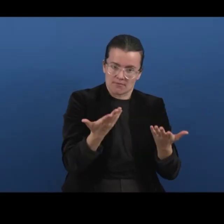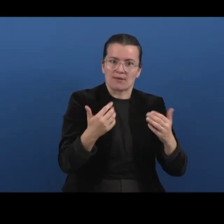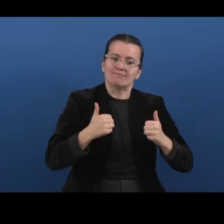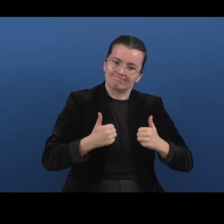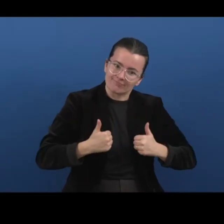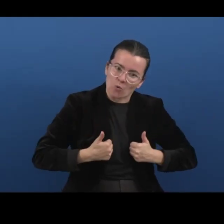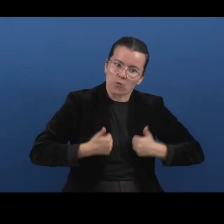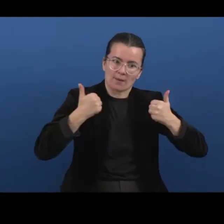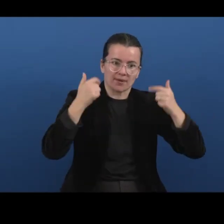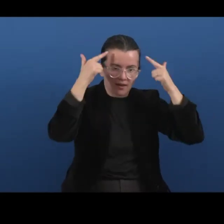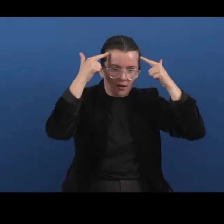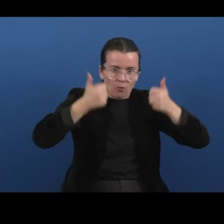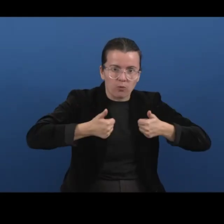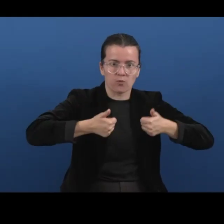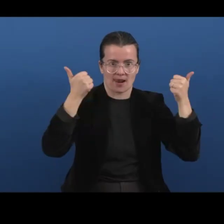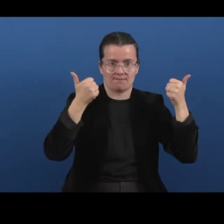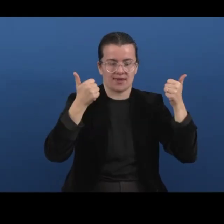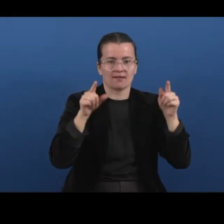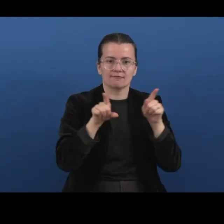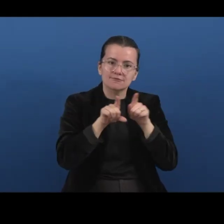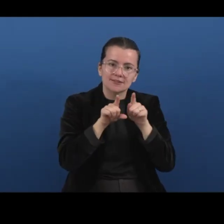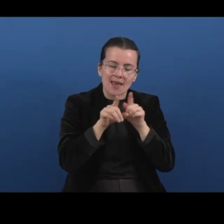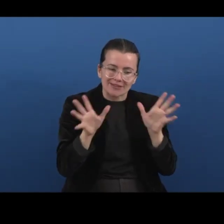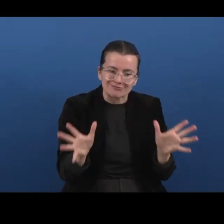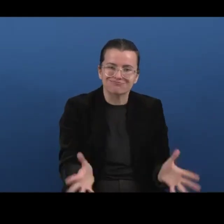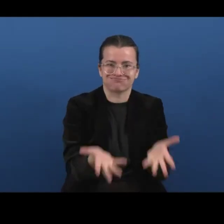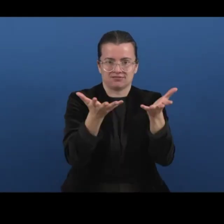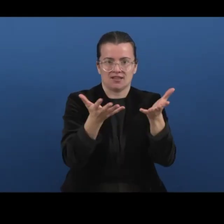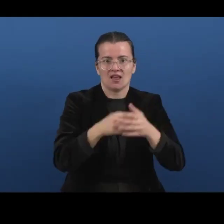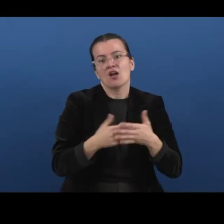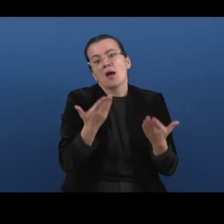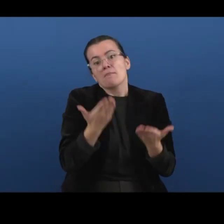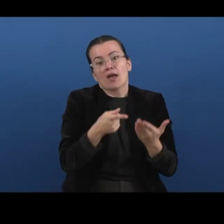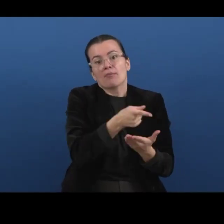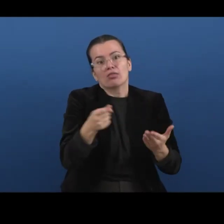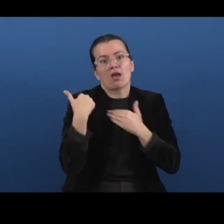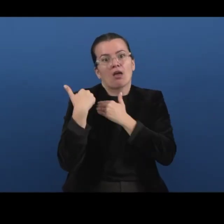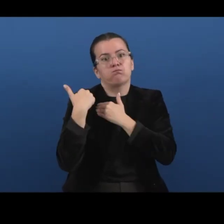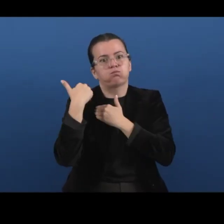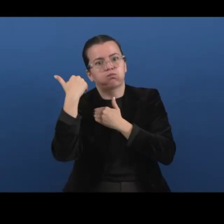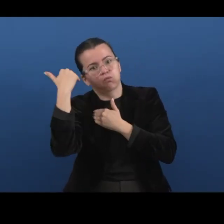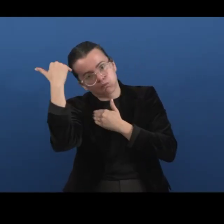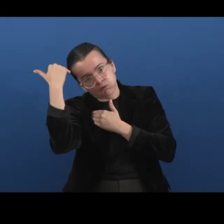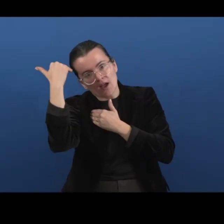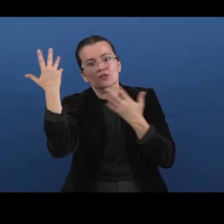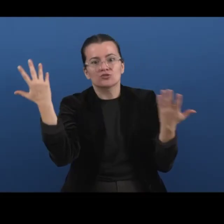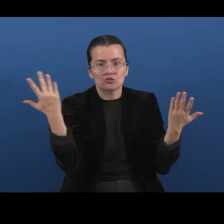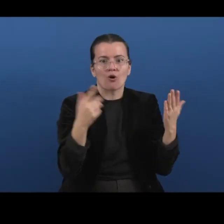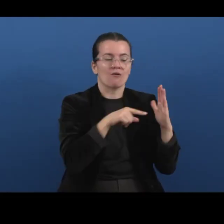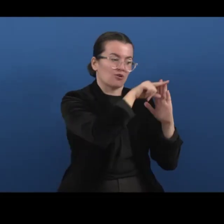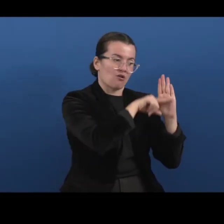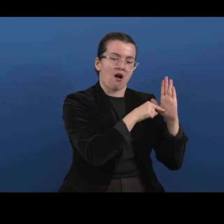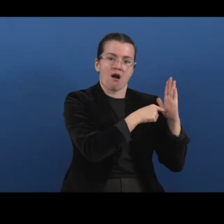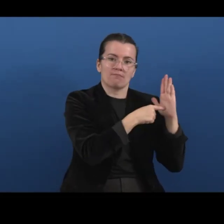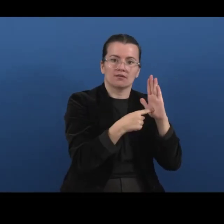when providing care. And while not all employers can offer formal caregiver benefits, companies